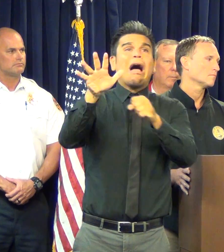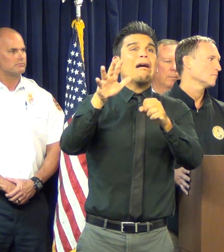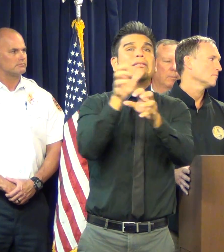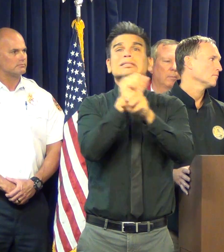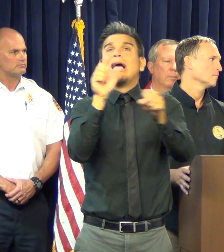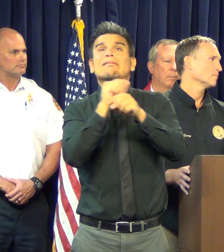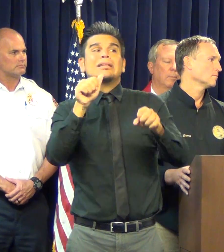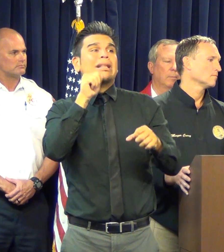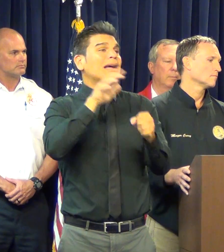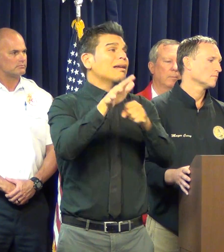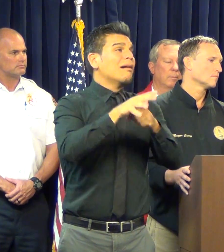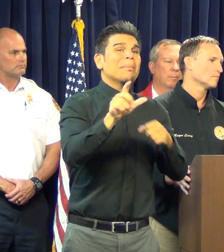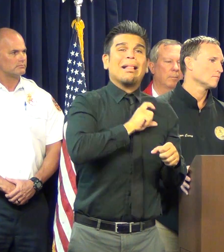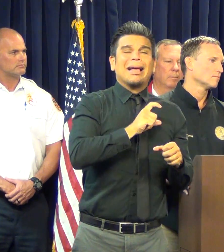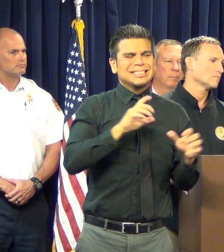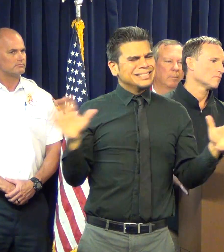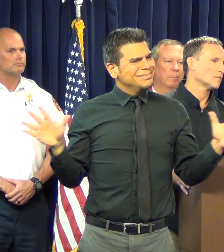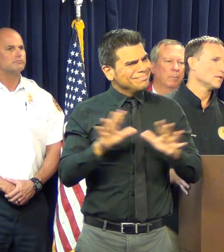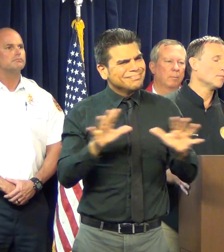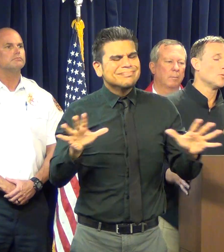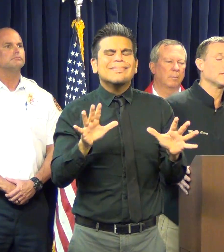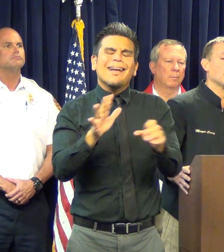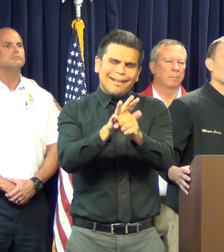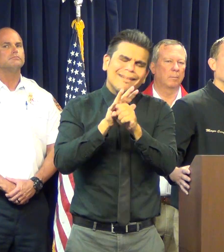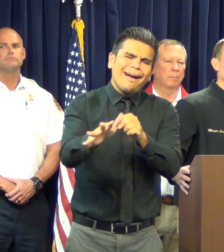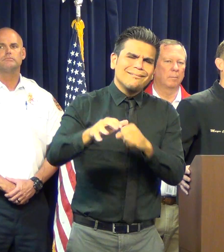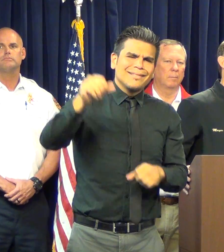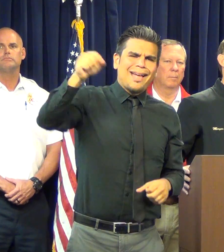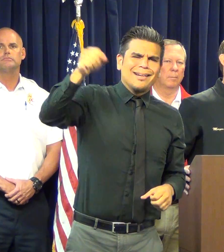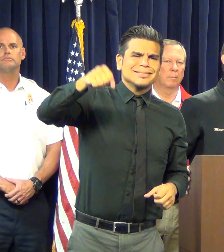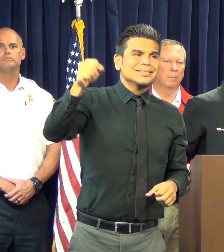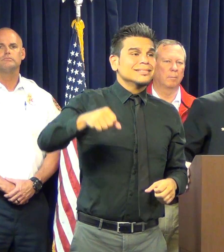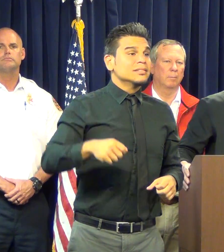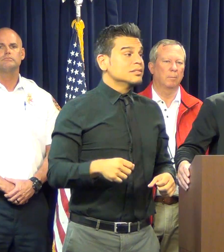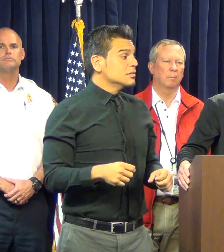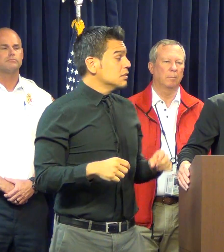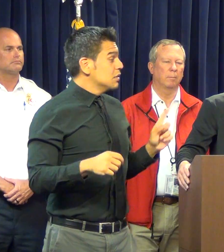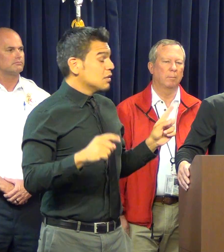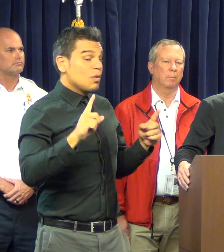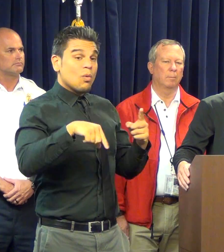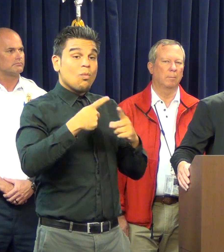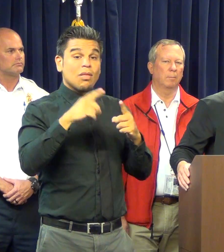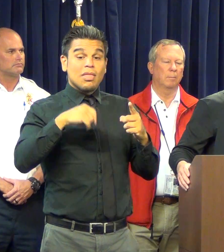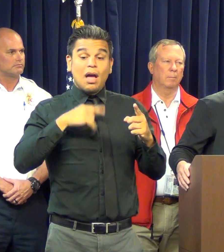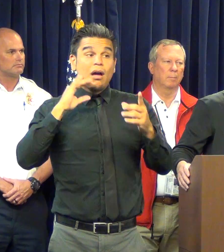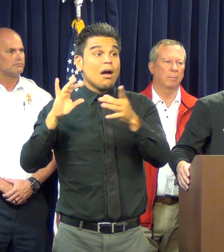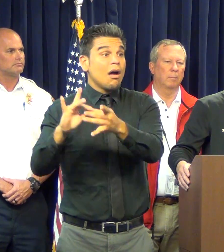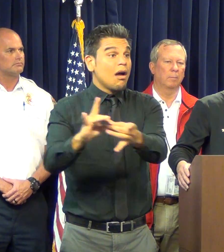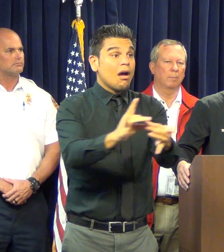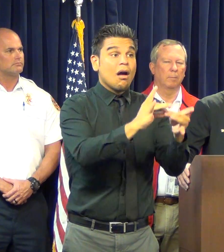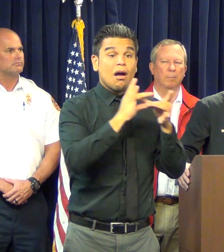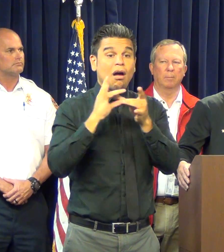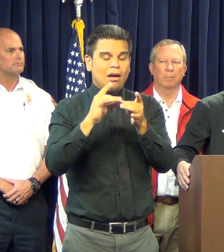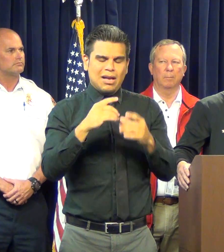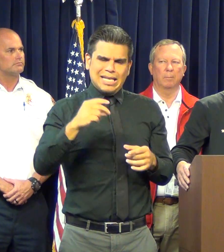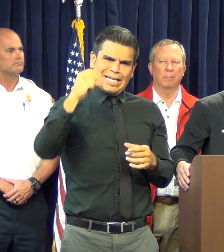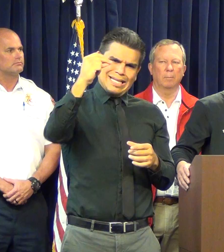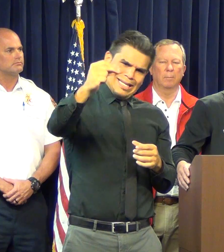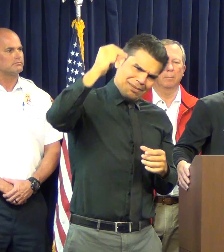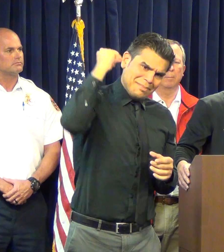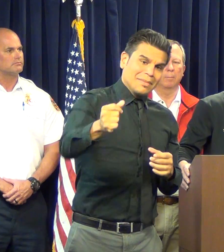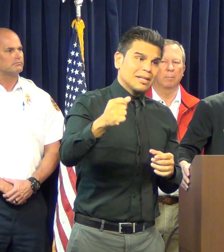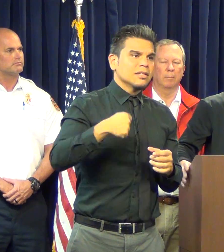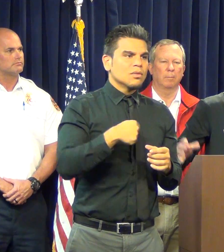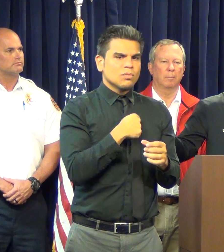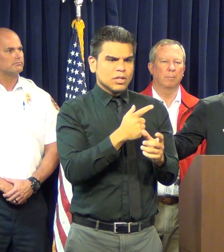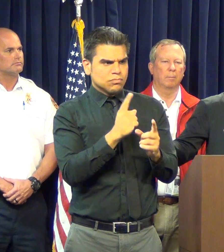lots of people out there, and everybody's keeping an eye on things like that. And the moment that rumor broke, we were in immediate communication. The